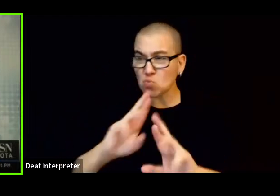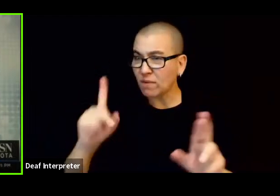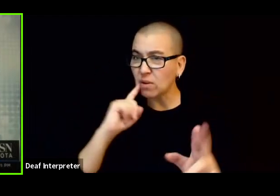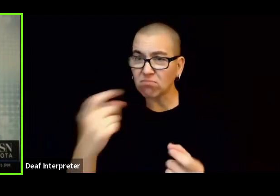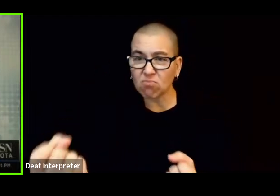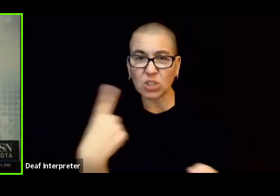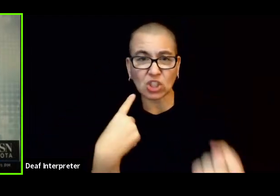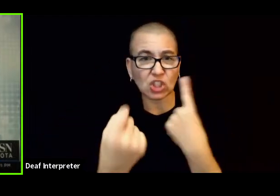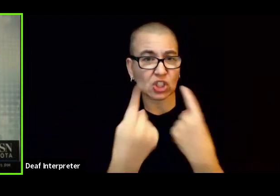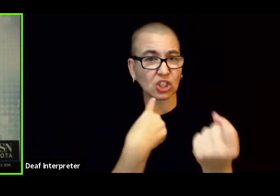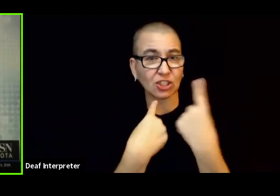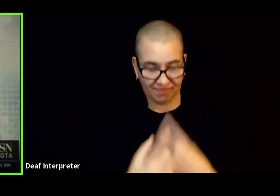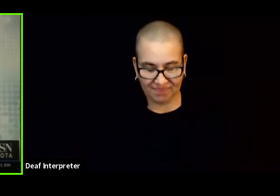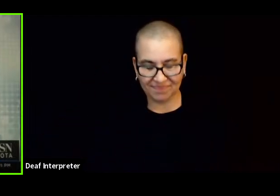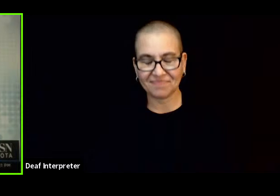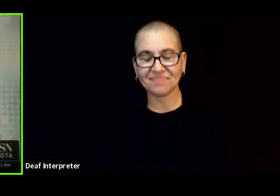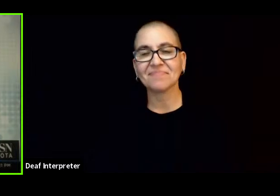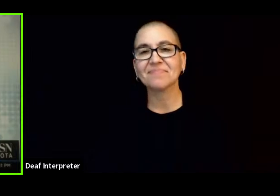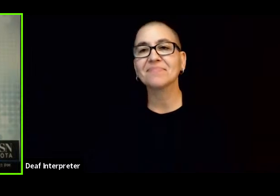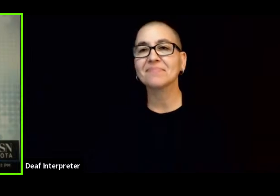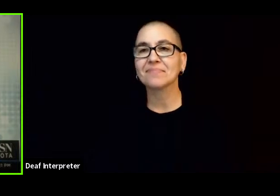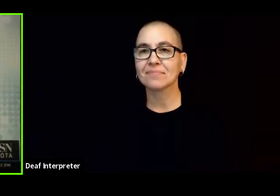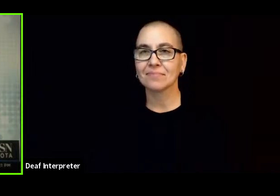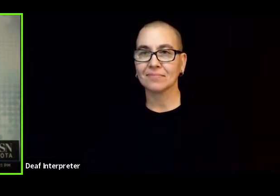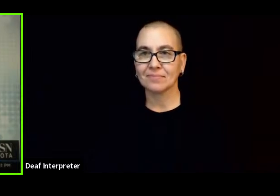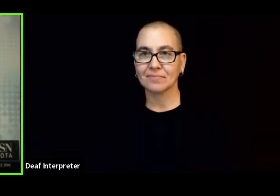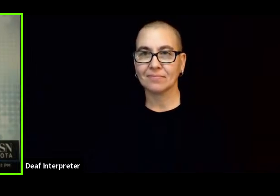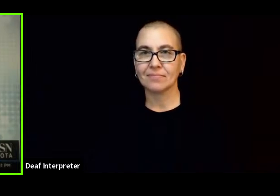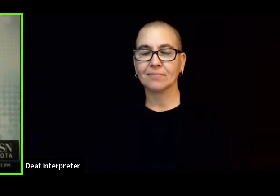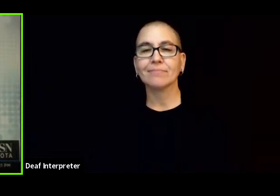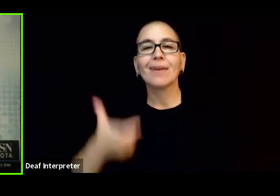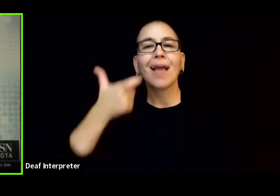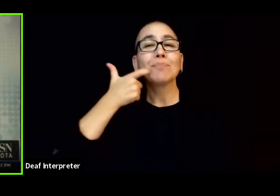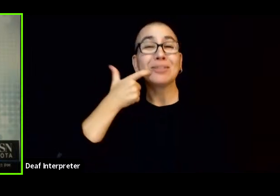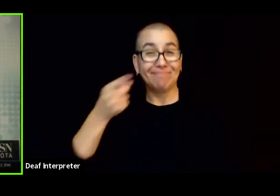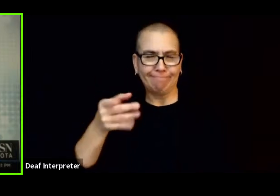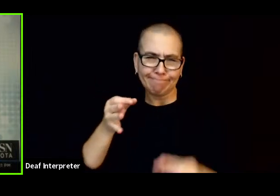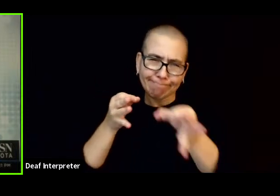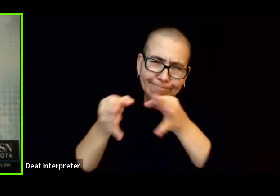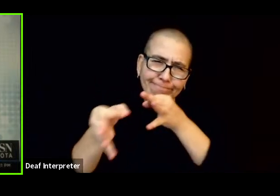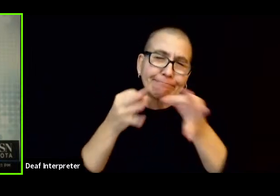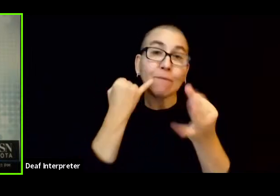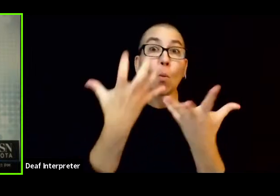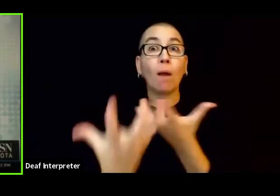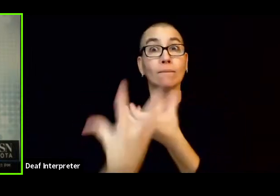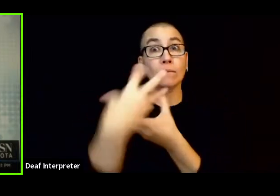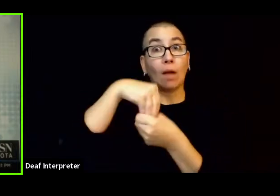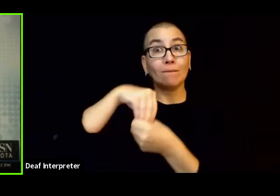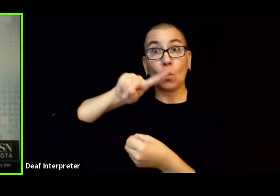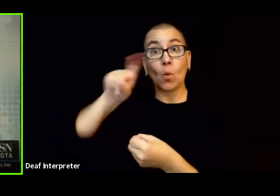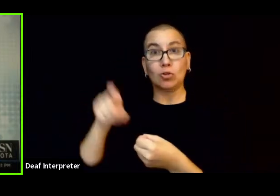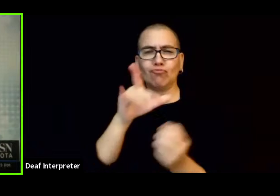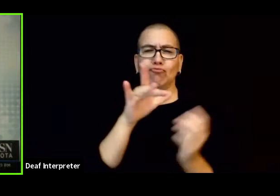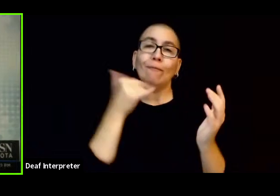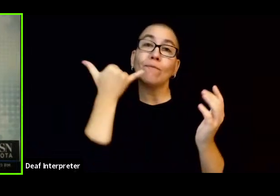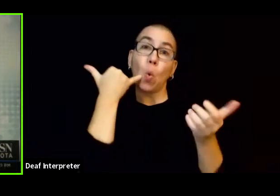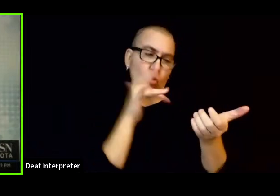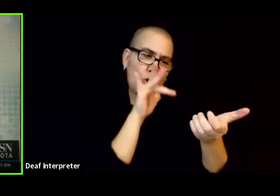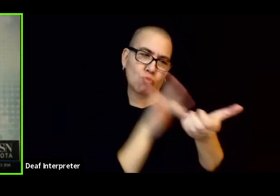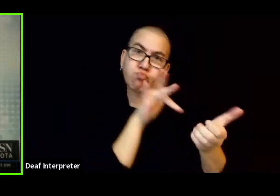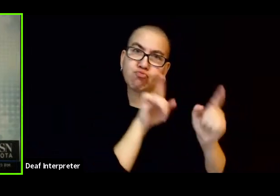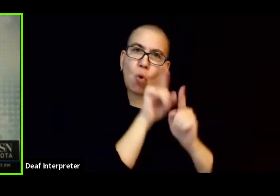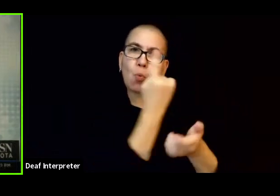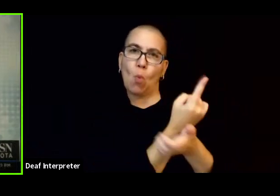All right, so as a reminder, to ask a question, you will need to press *1 on your telephone. To withdraw your question, press the pound